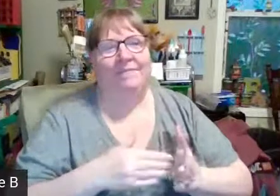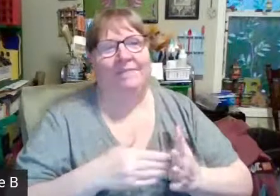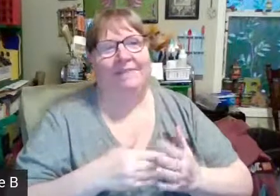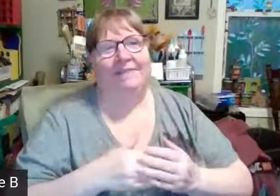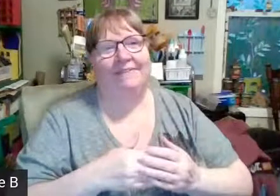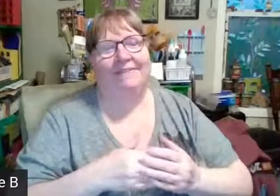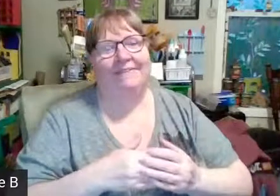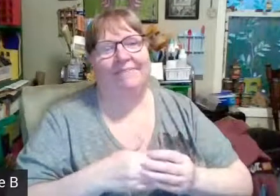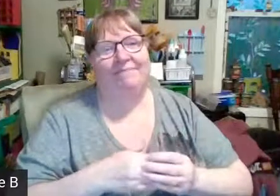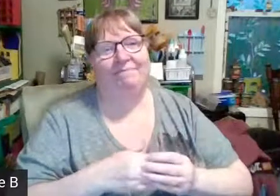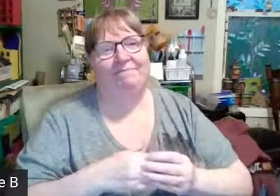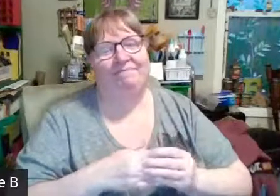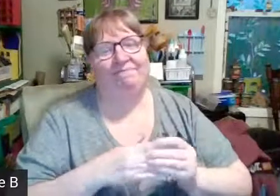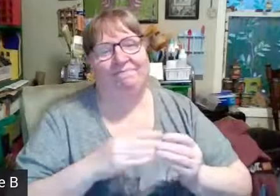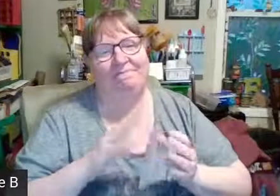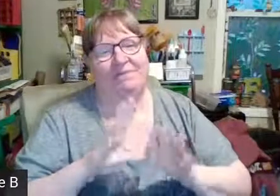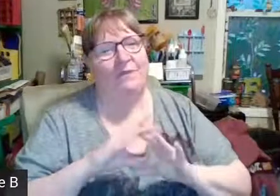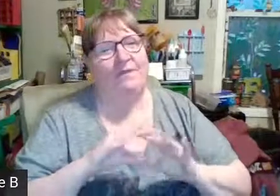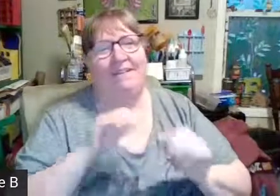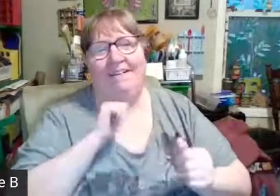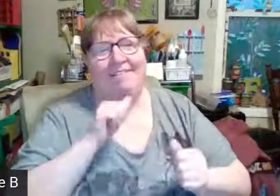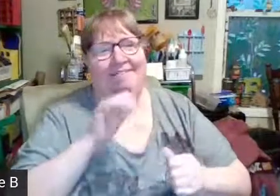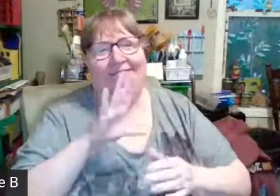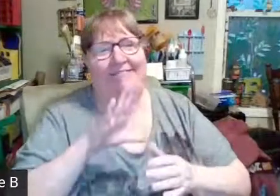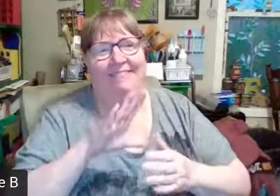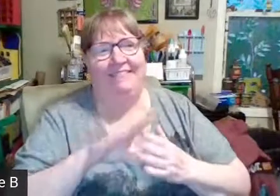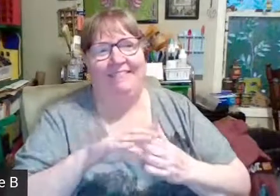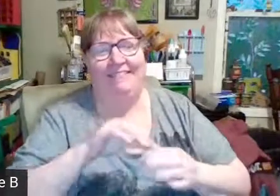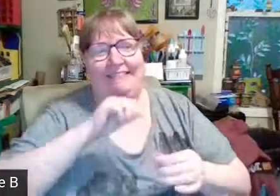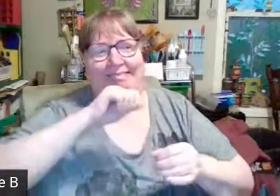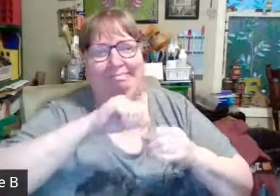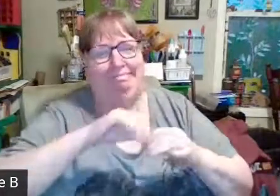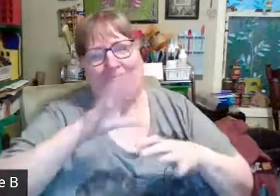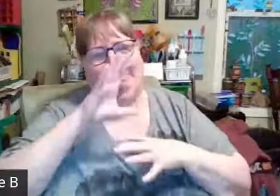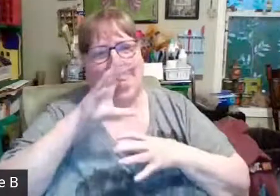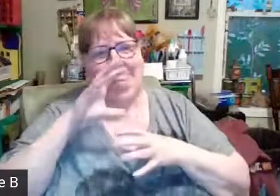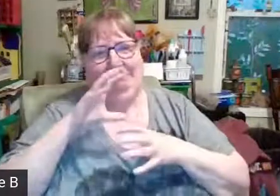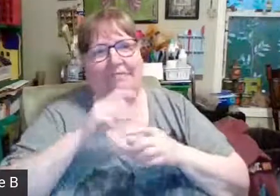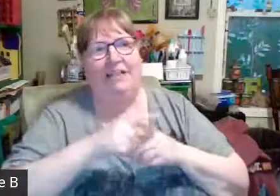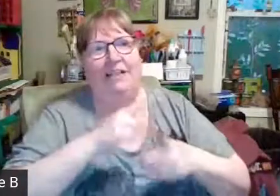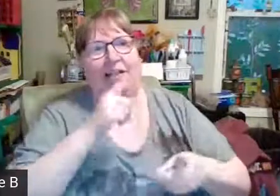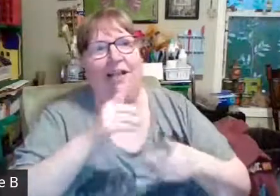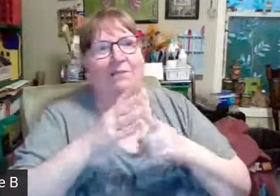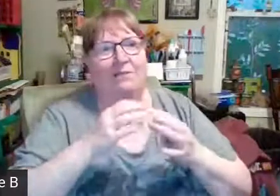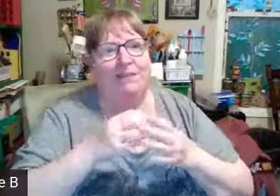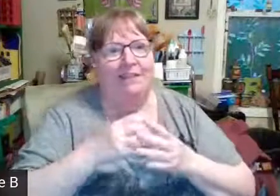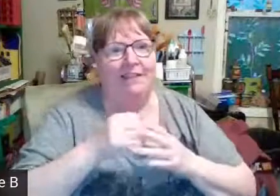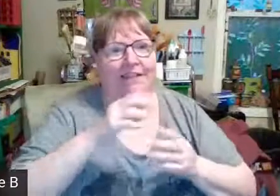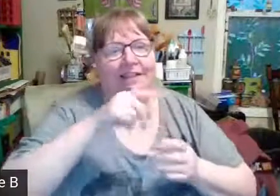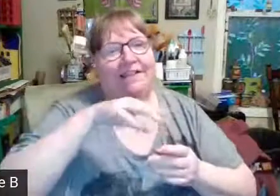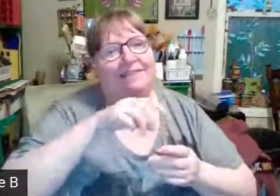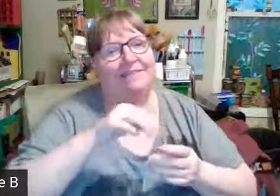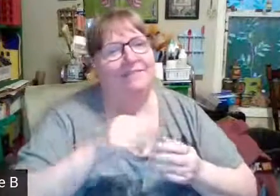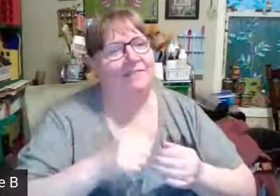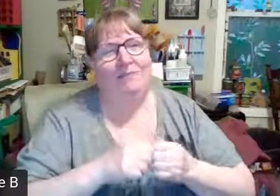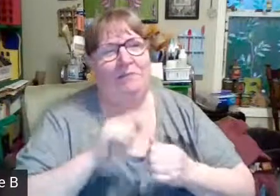skeleton napkins if you don't like skeletons. So it really, that's probably, to me, that's probably one of the